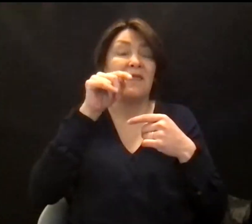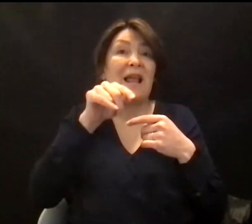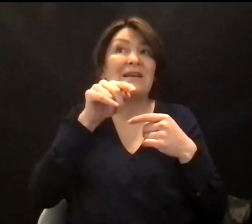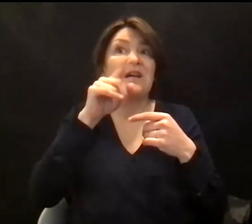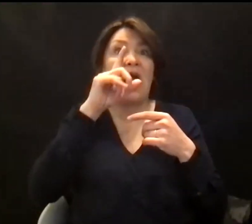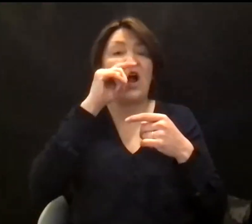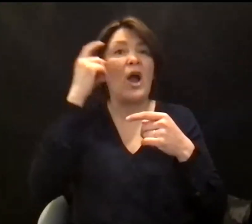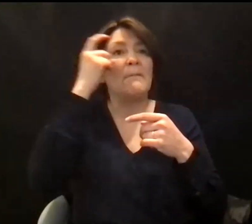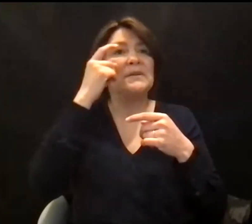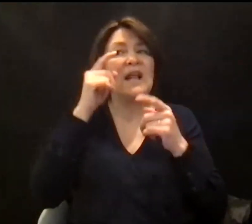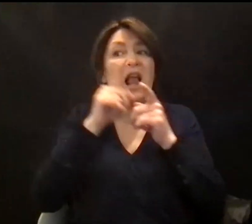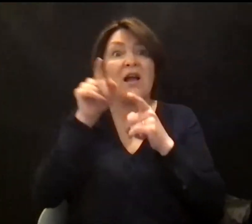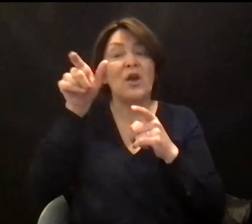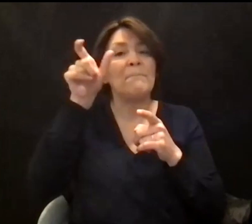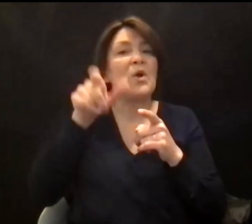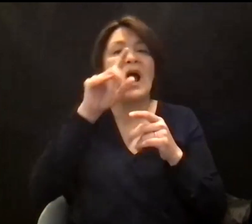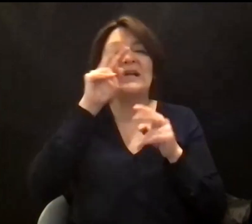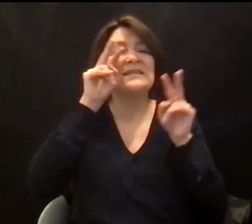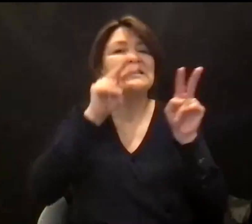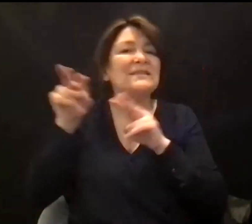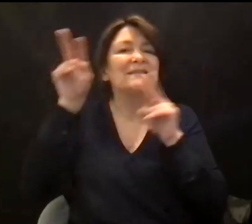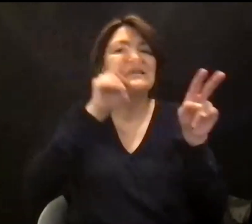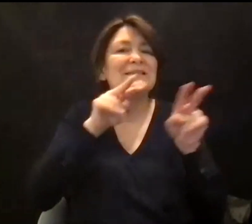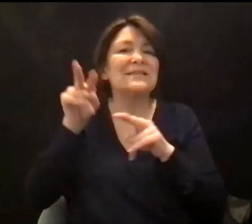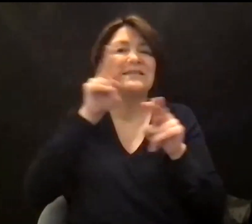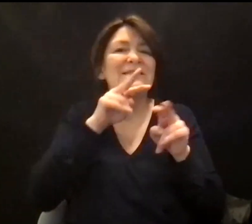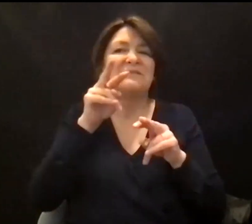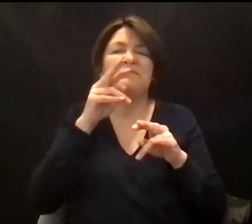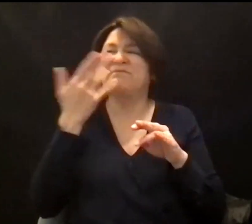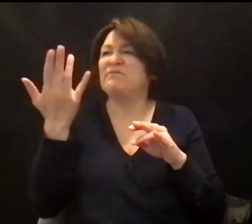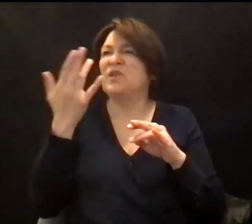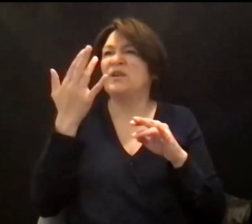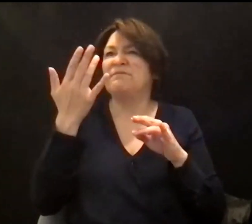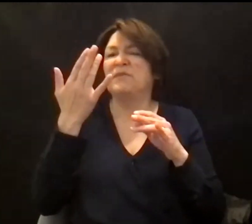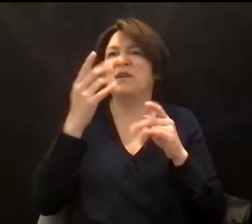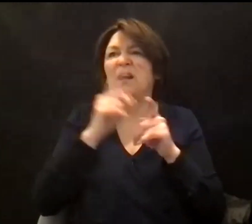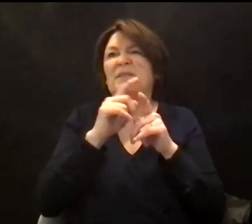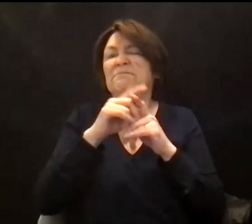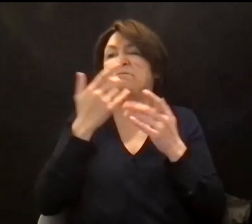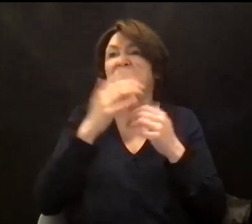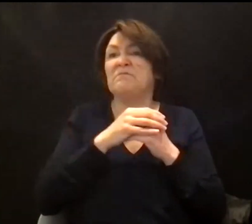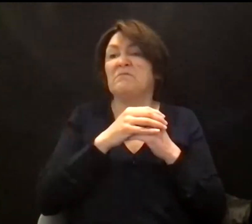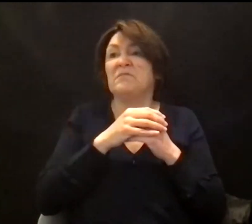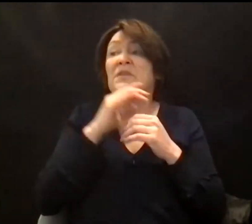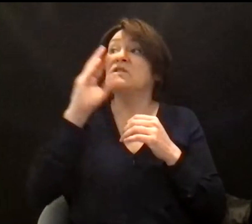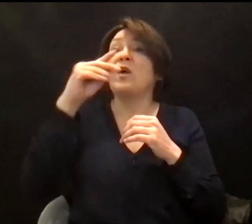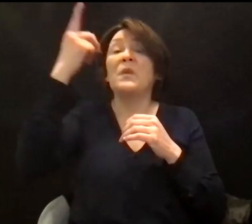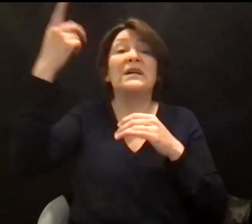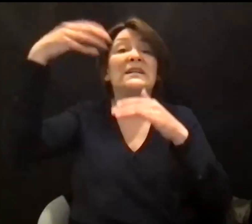information. Because often, if you can't see the environment around you, you can't see who's coming into the room, for instance, this will